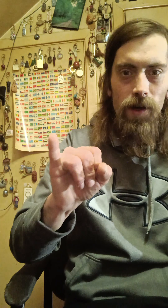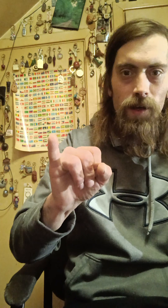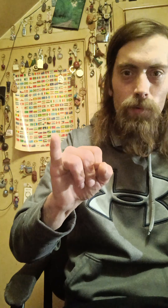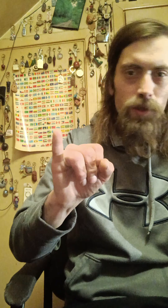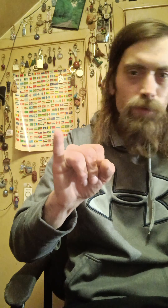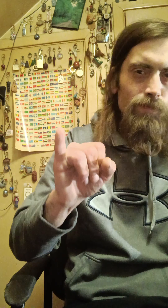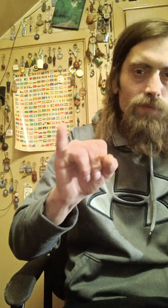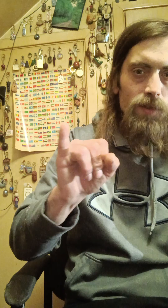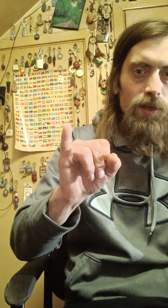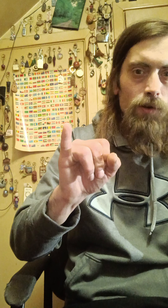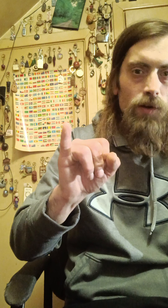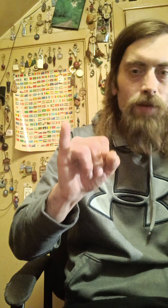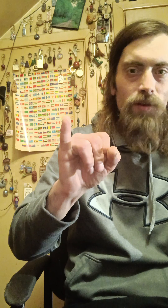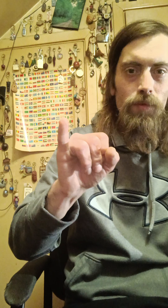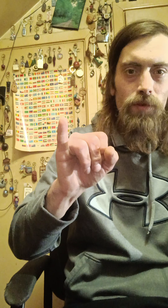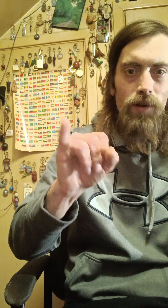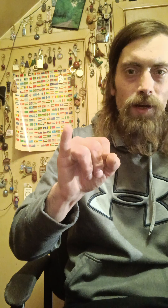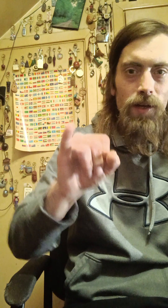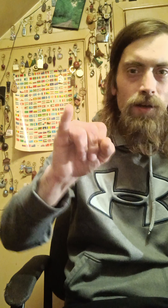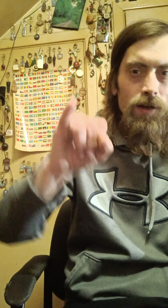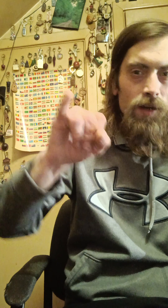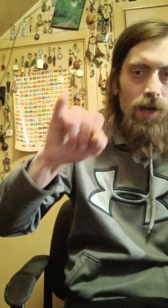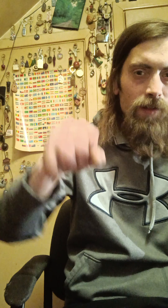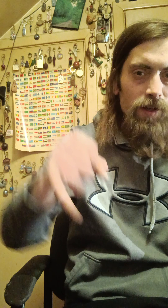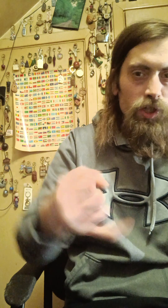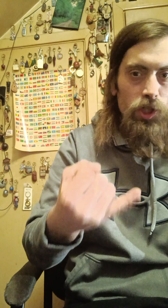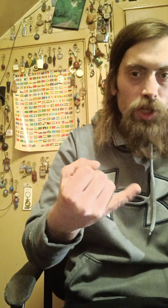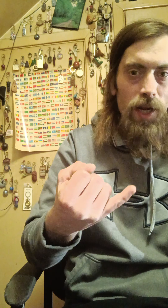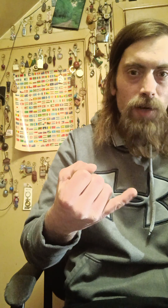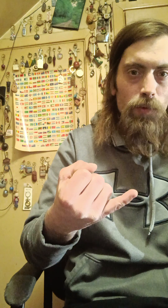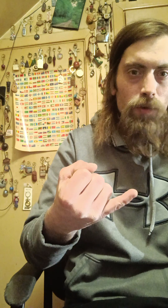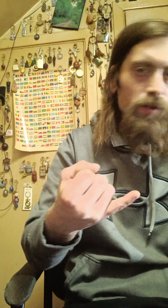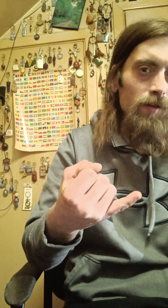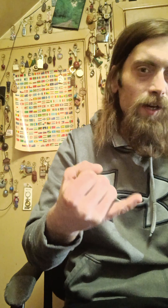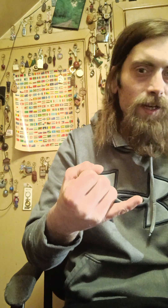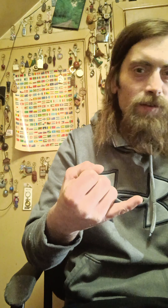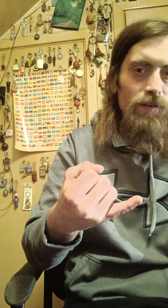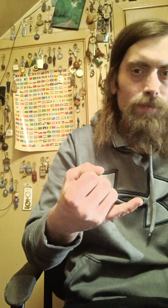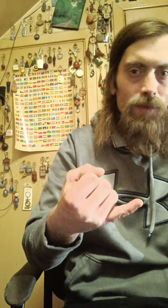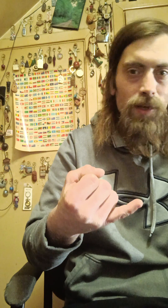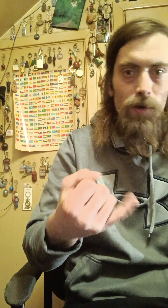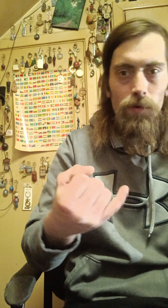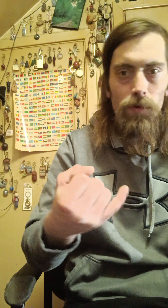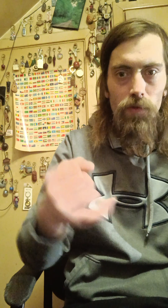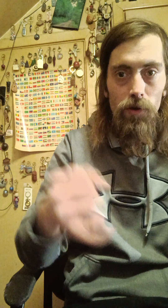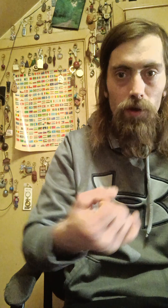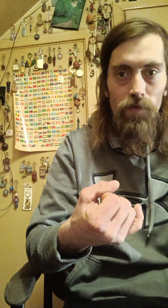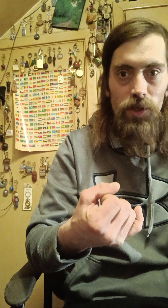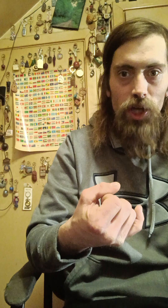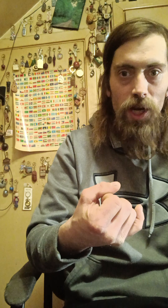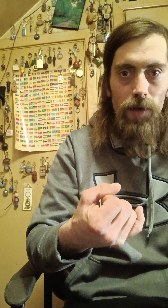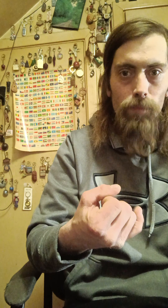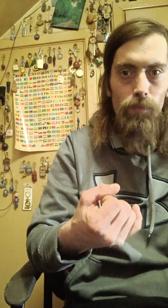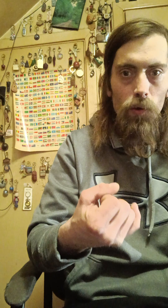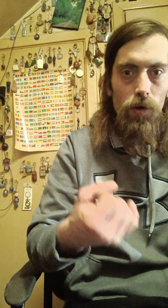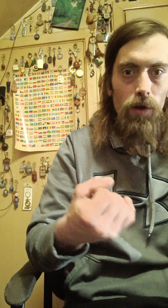I, which, kind of resembles an I. And then J, which is, I guess, the hook of the J going onto